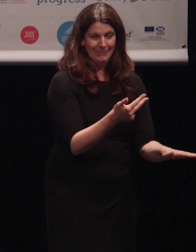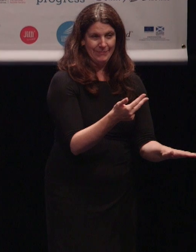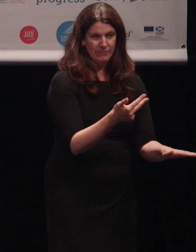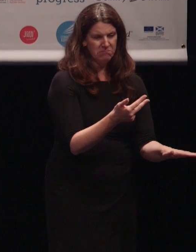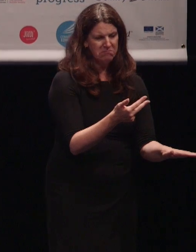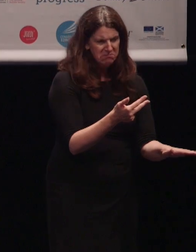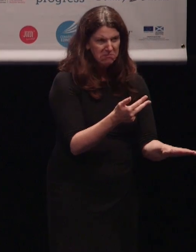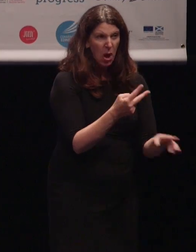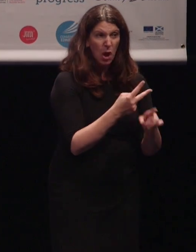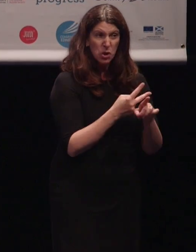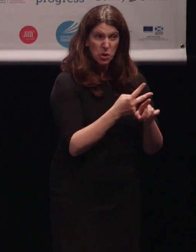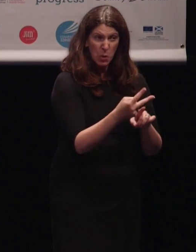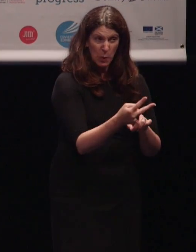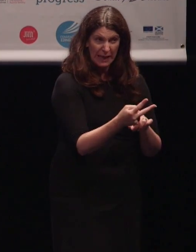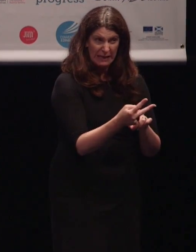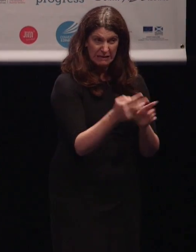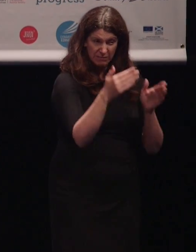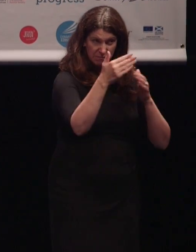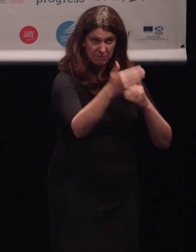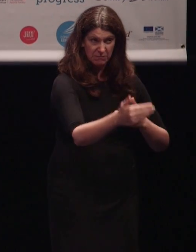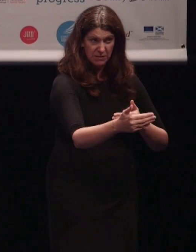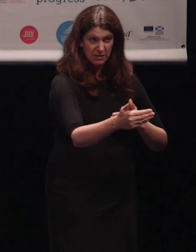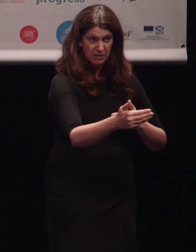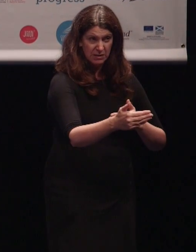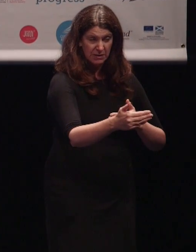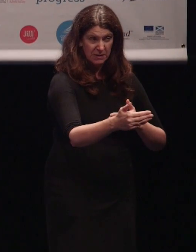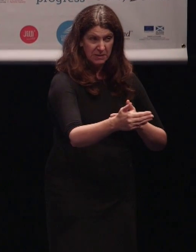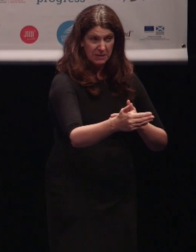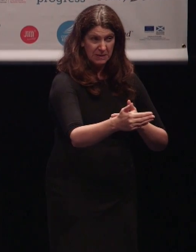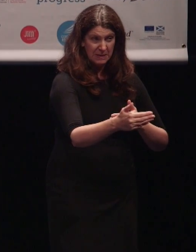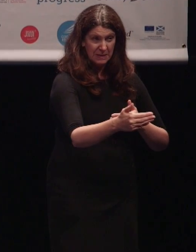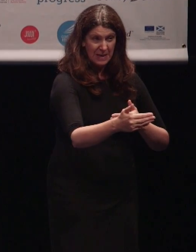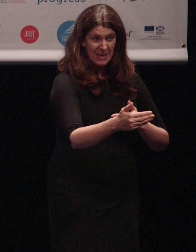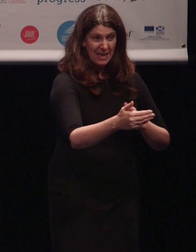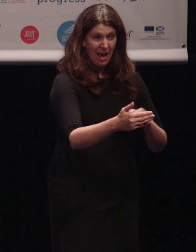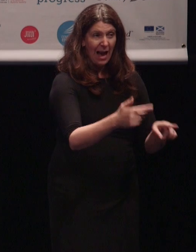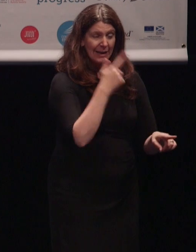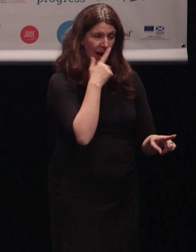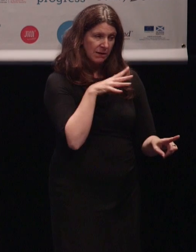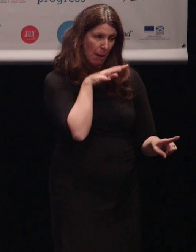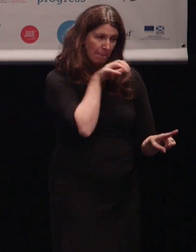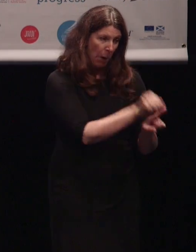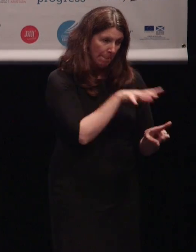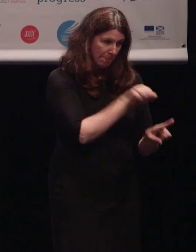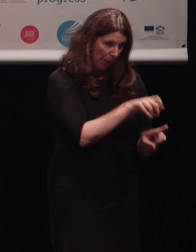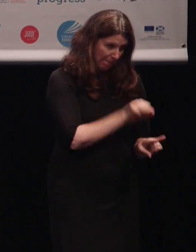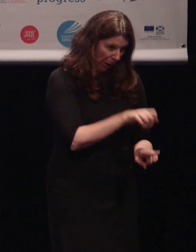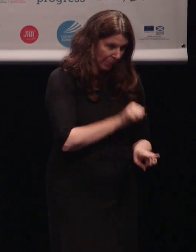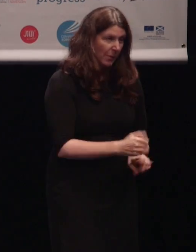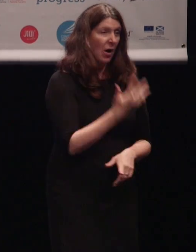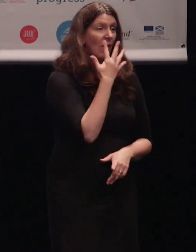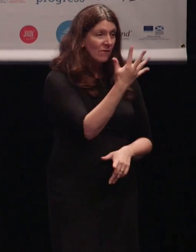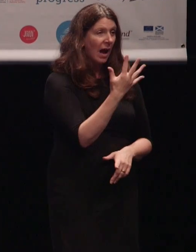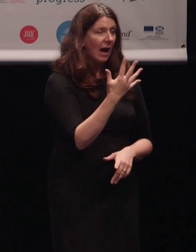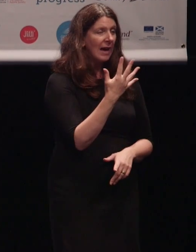during the course of 2 weeks, would fulfill diagnostic criteria for 5 psychiatric illnesses, including